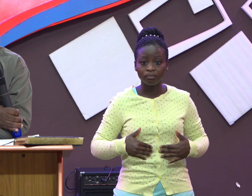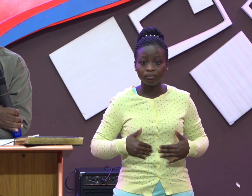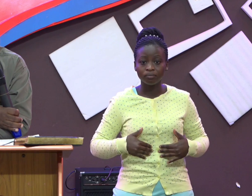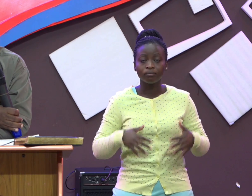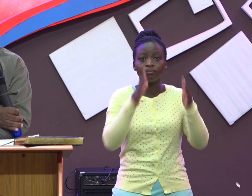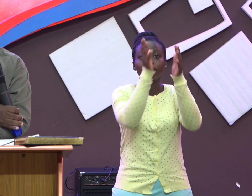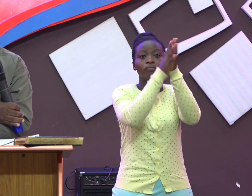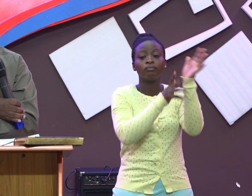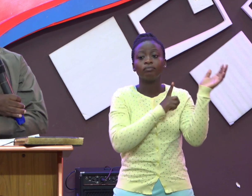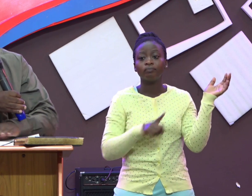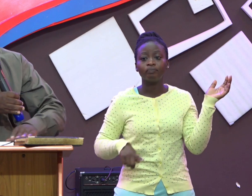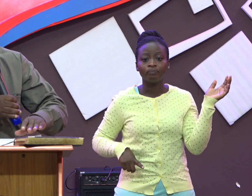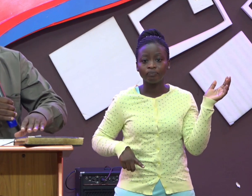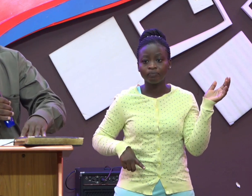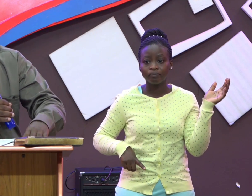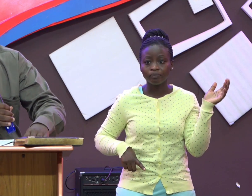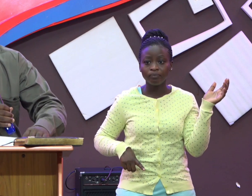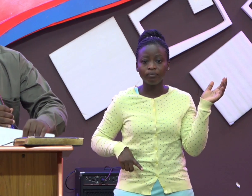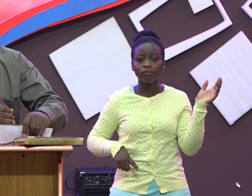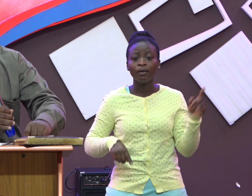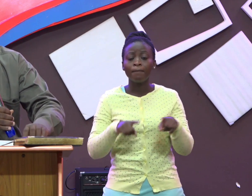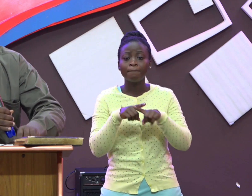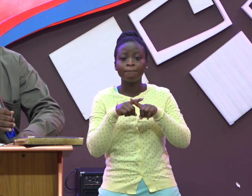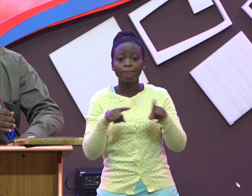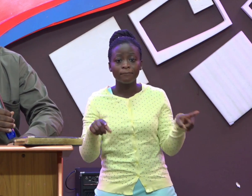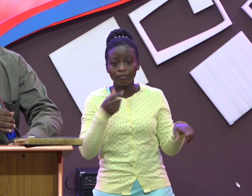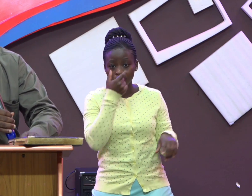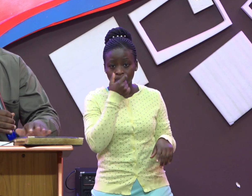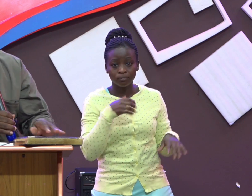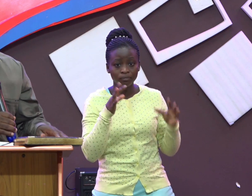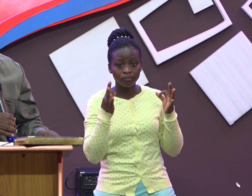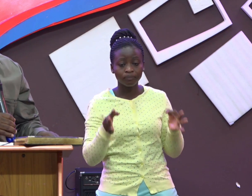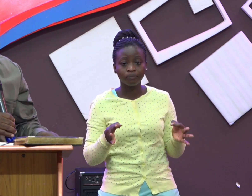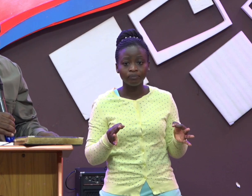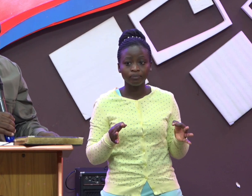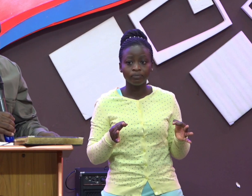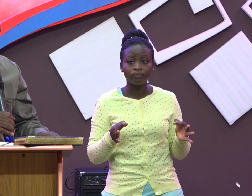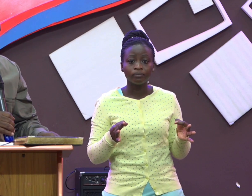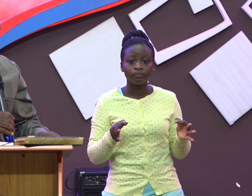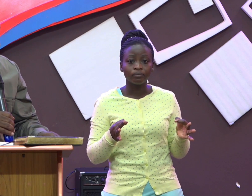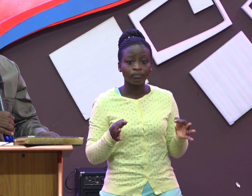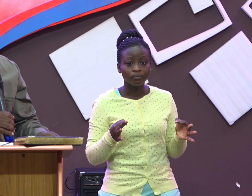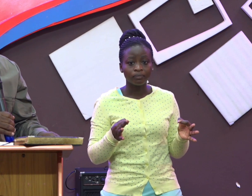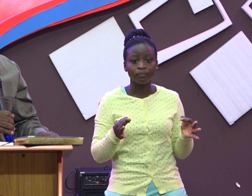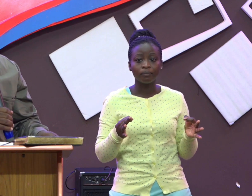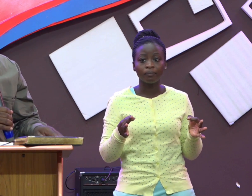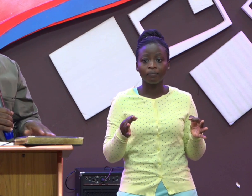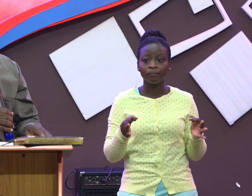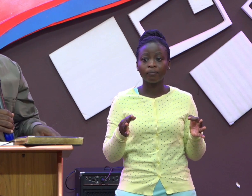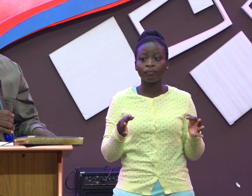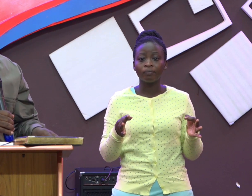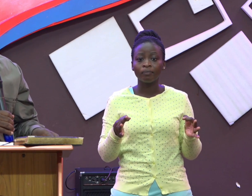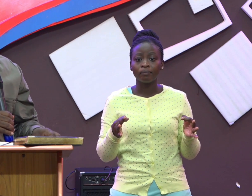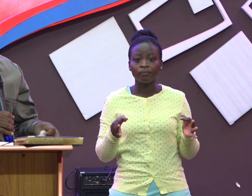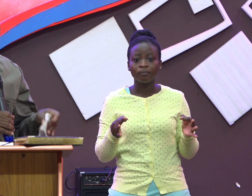Mukama waffe yebazibwe nnyo. Praise the Lord. Naye ekyennaku. Ekyennaku. But unfortunately.